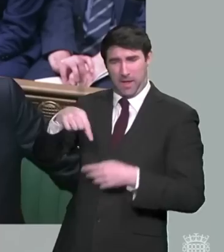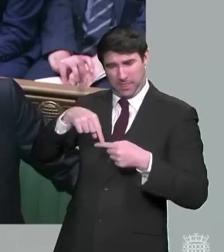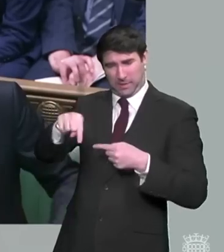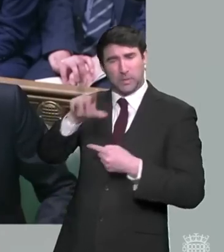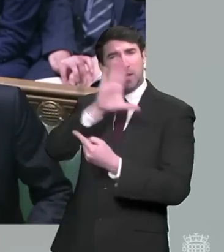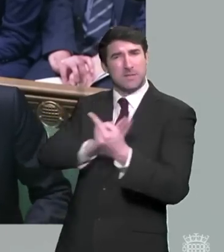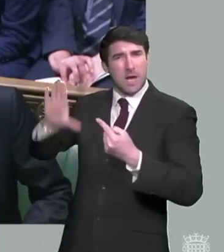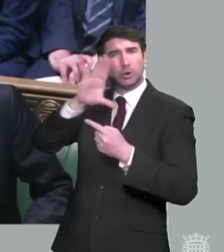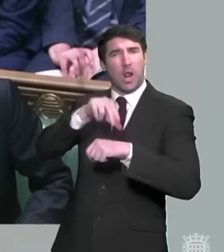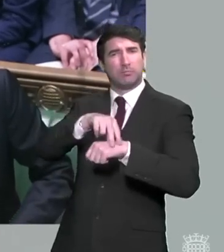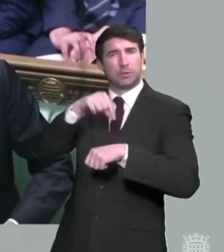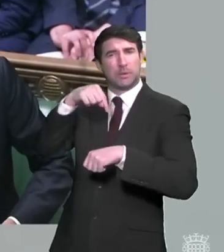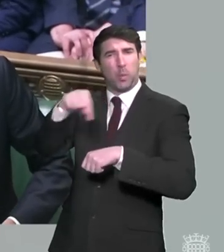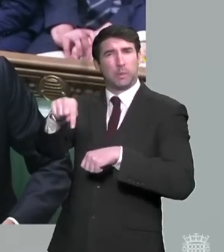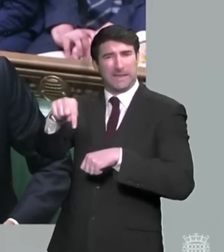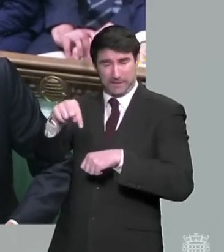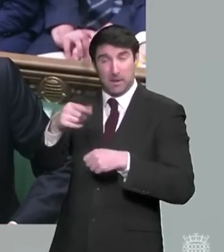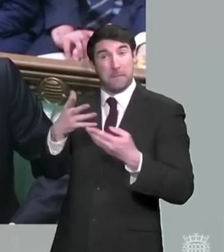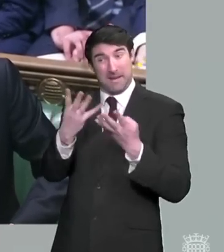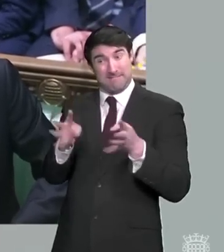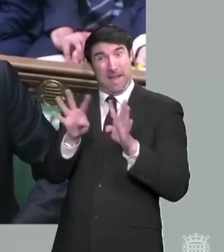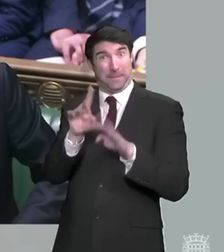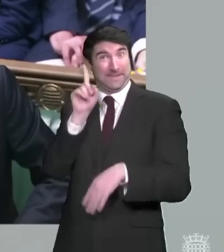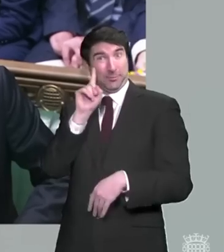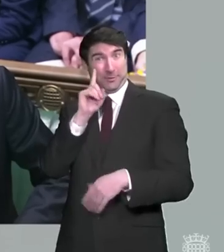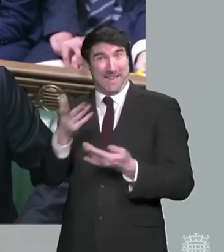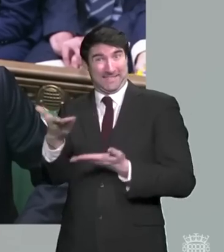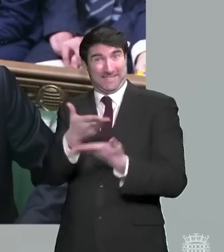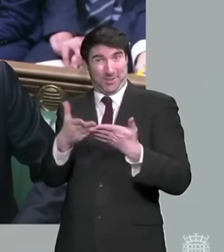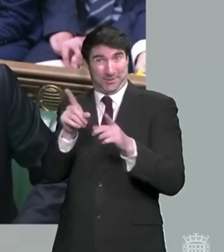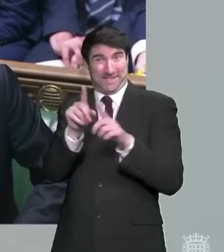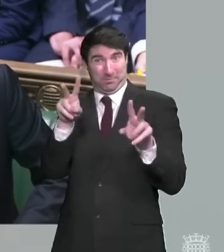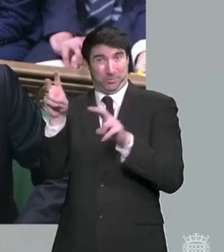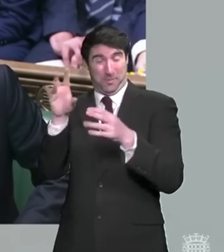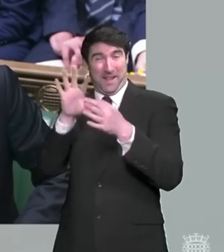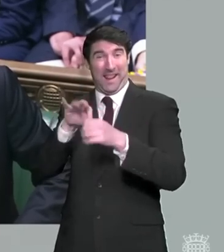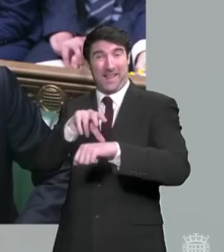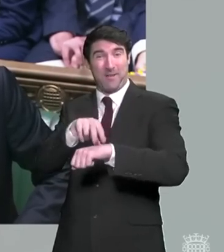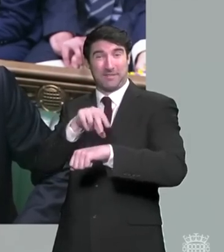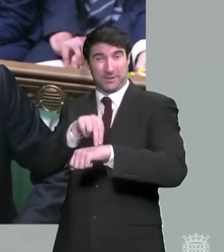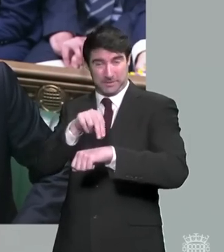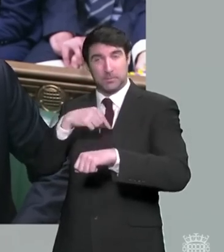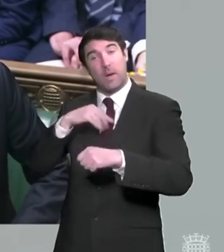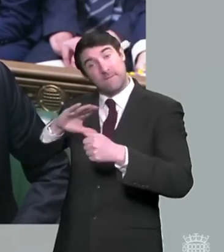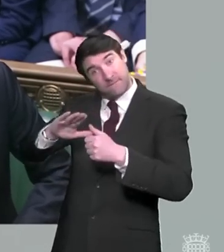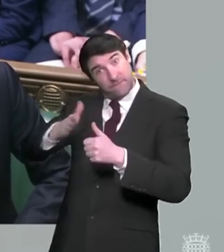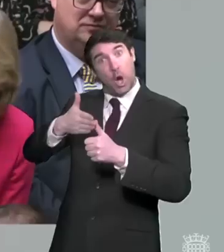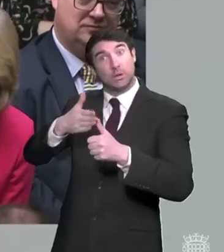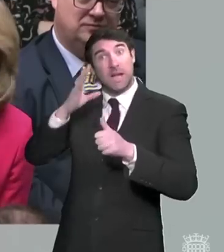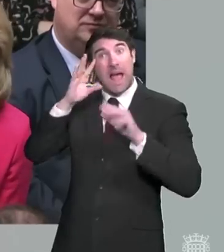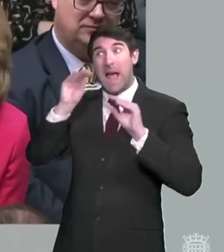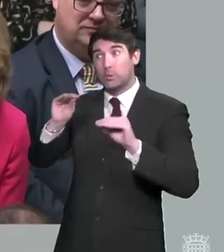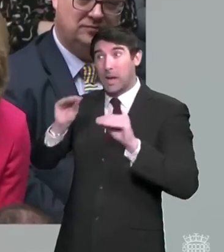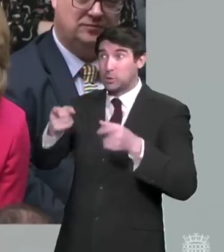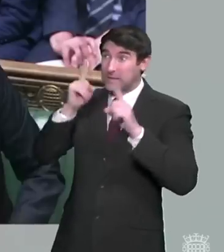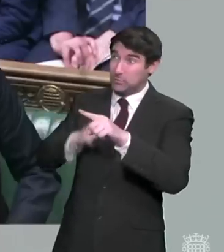know something that we discussed just in Cabinet yesterday, we also have the country's first Education Secretary who herself was an